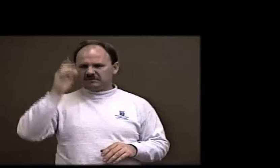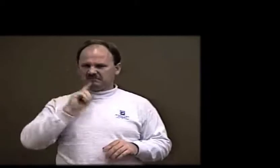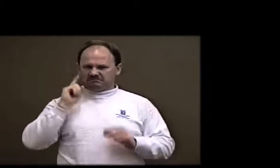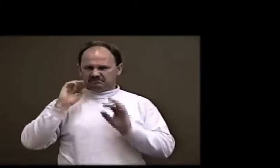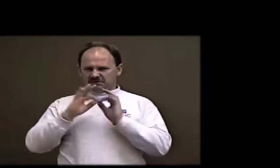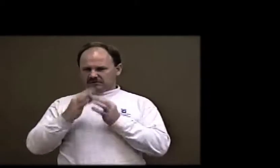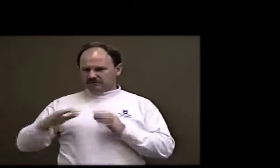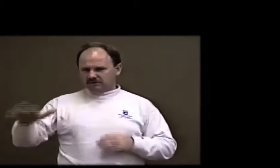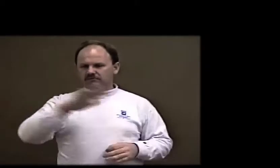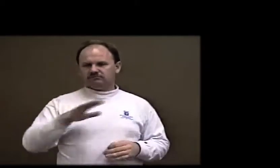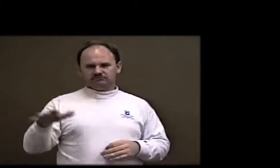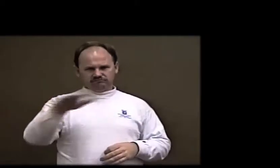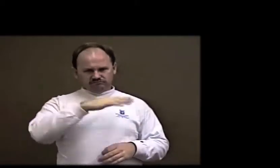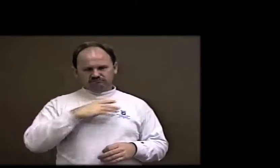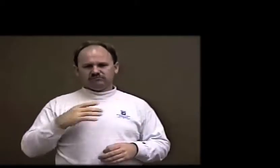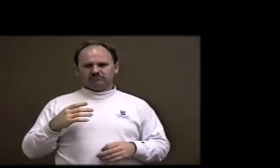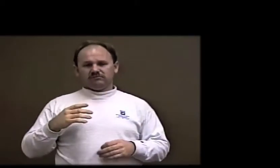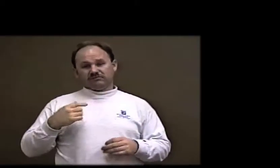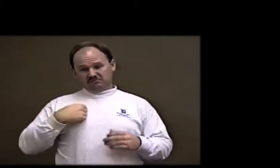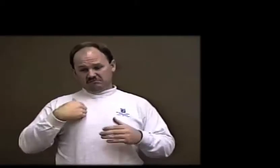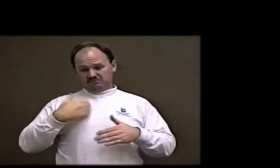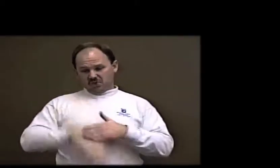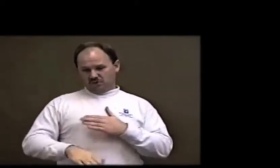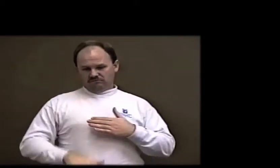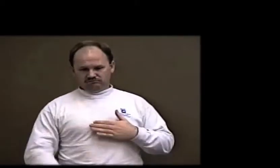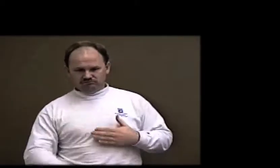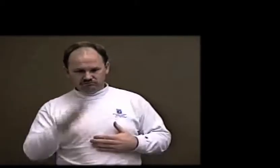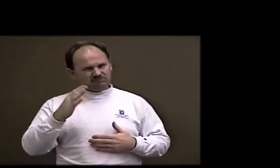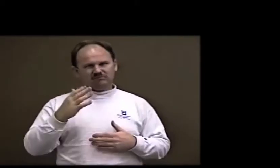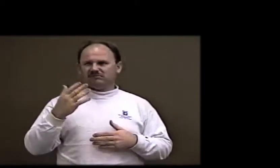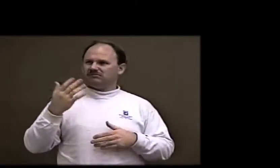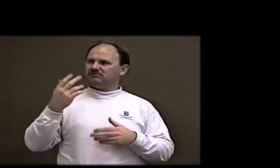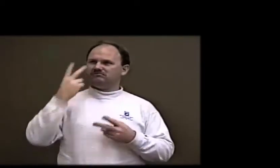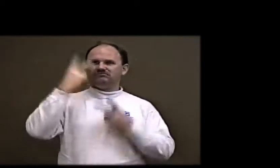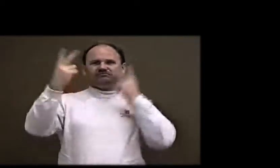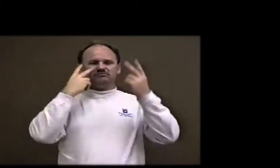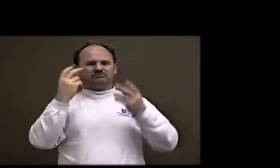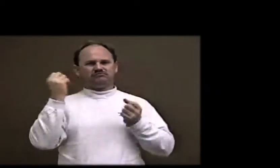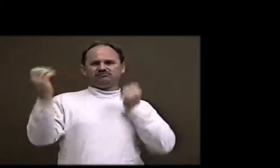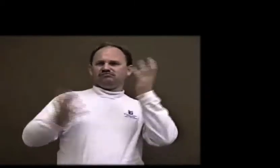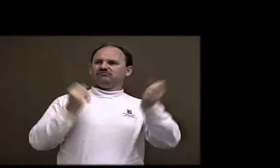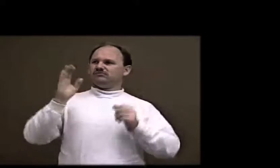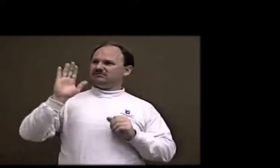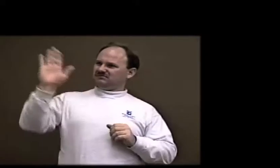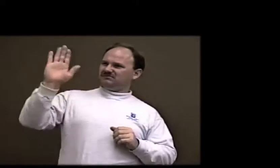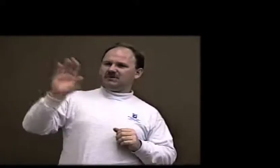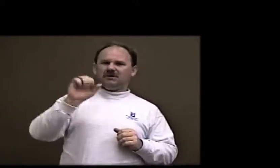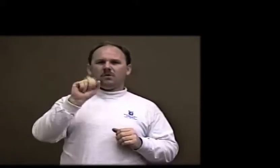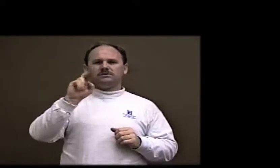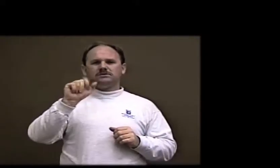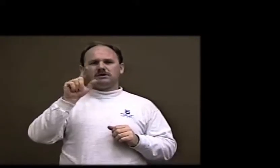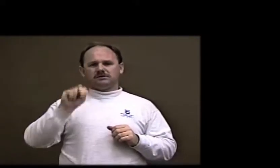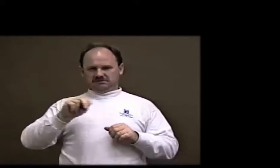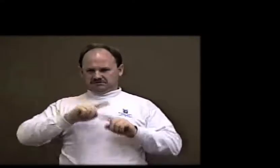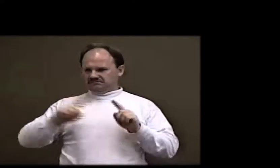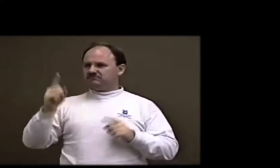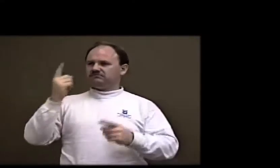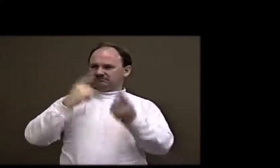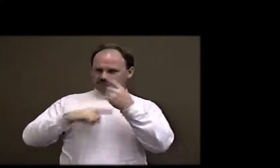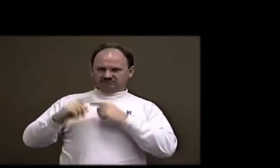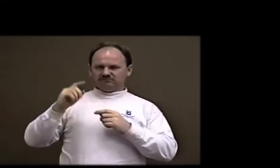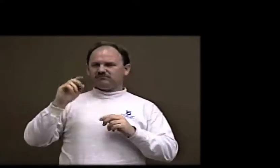What does bilingualism mean to me? I was born and grew up in Australia. Australia has their own sign language called